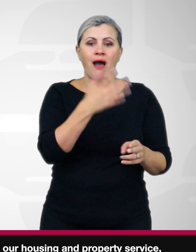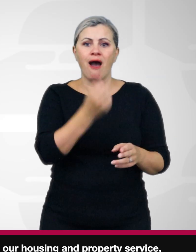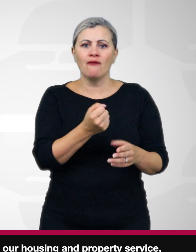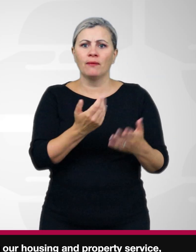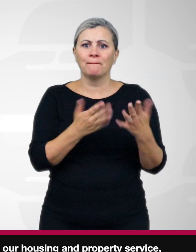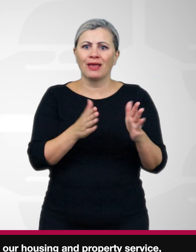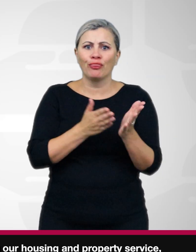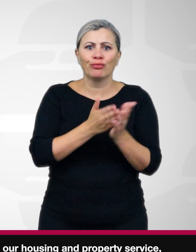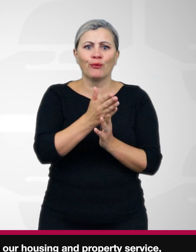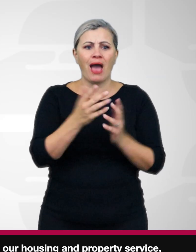service,